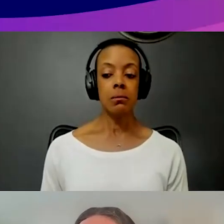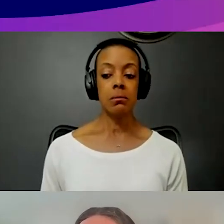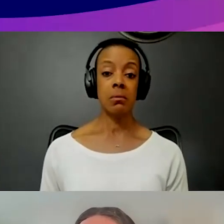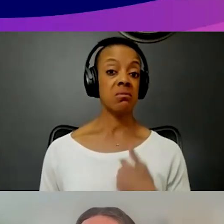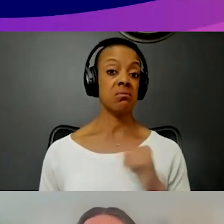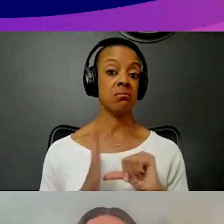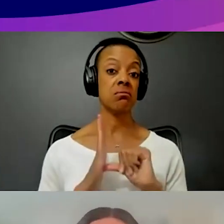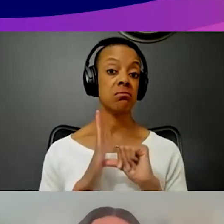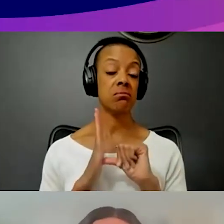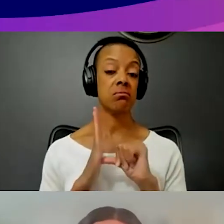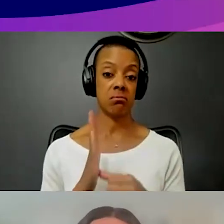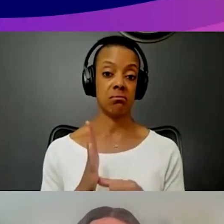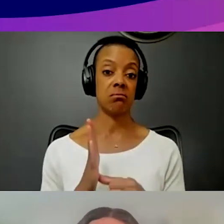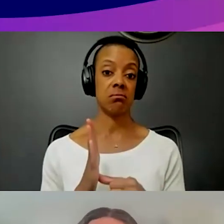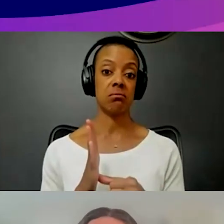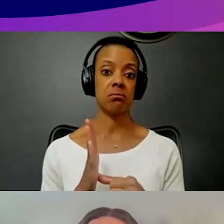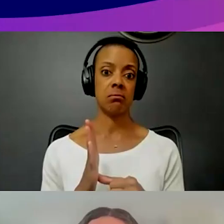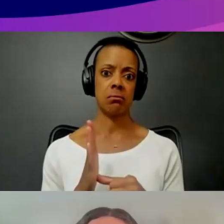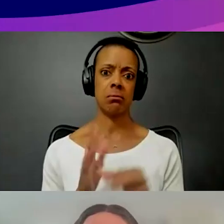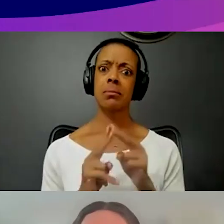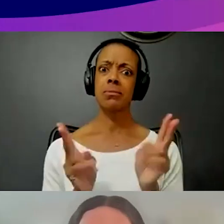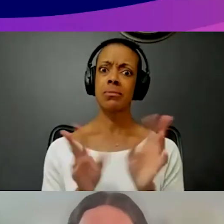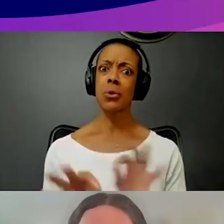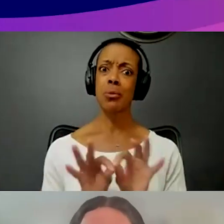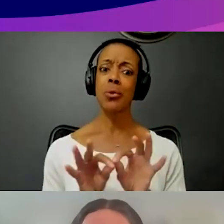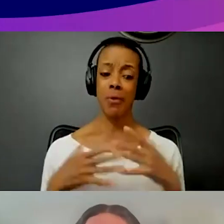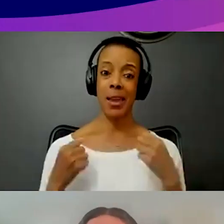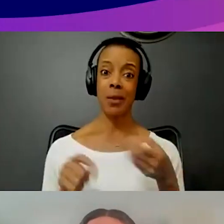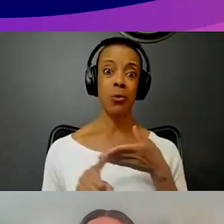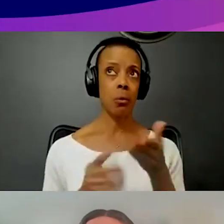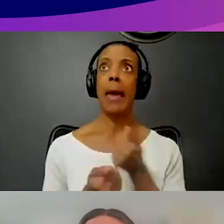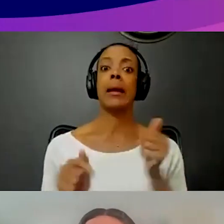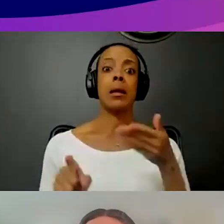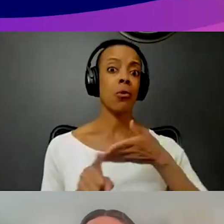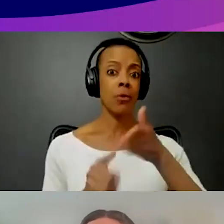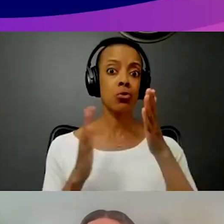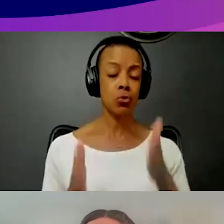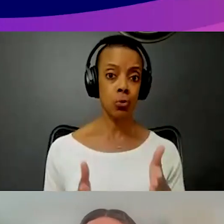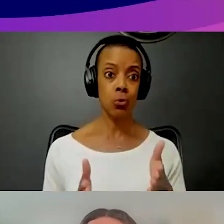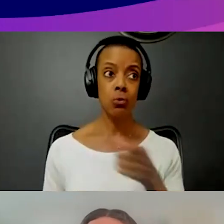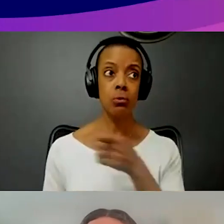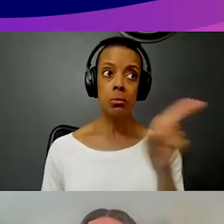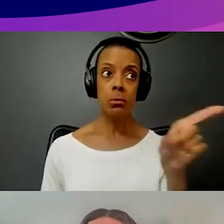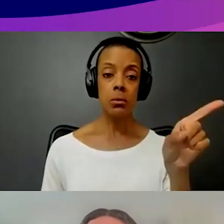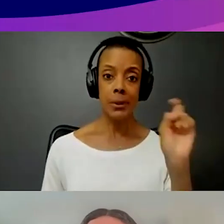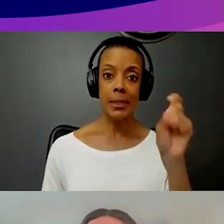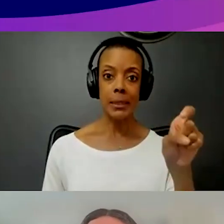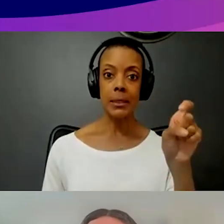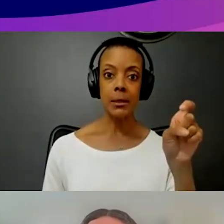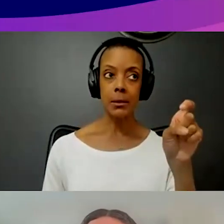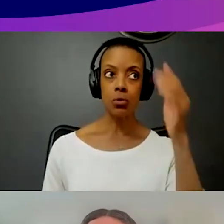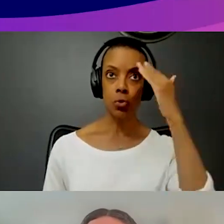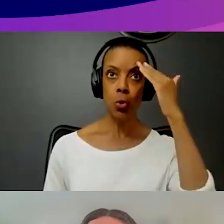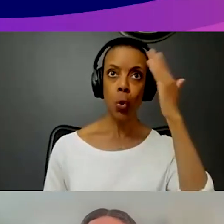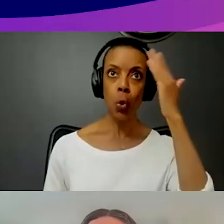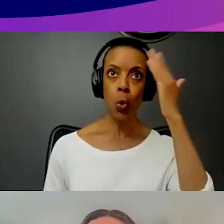that it's very important for health professionals or any professionals to know in what context they need to report.